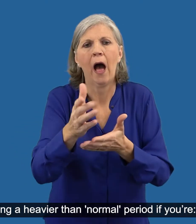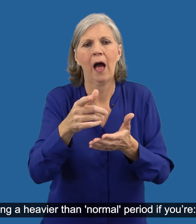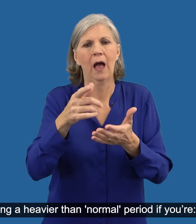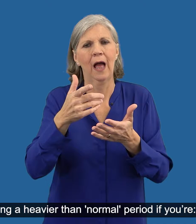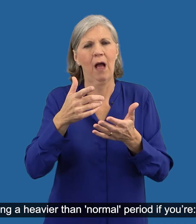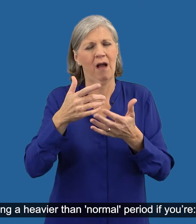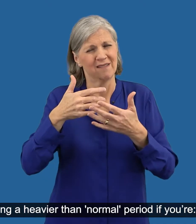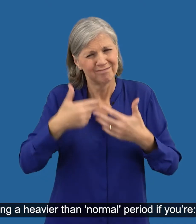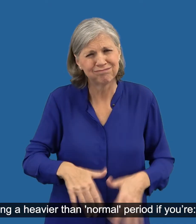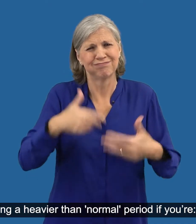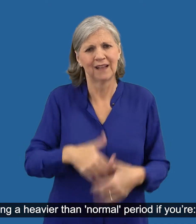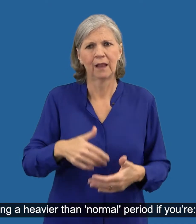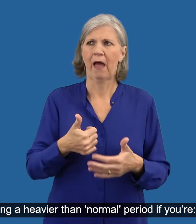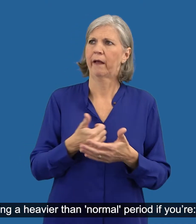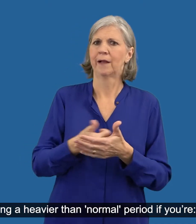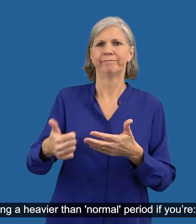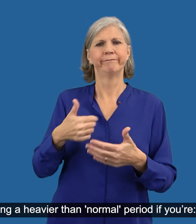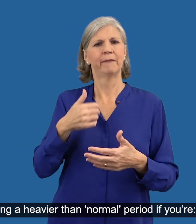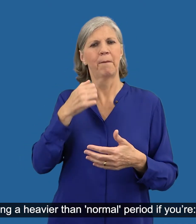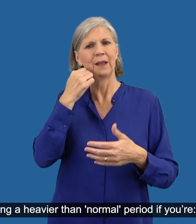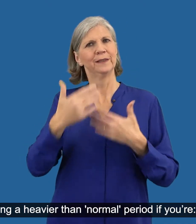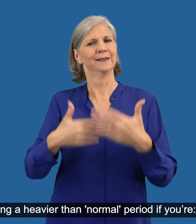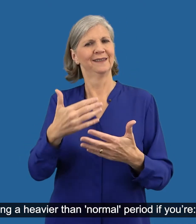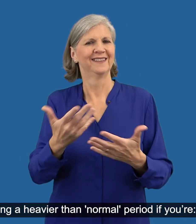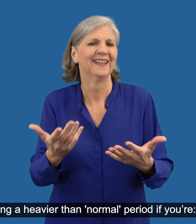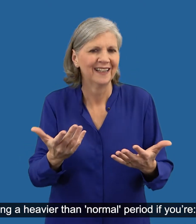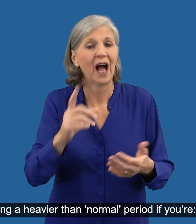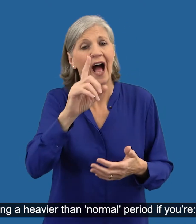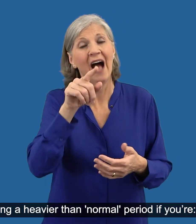You may be experiencing a heavier than normal period if you're